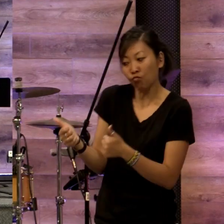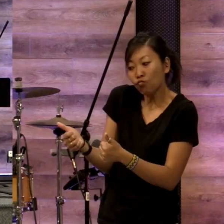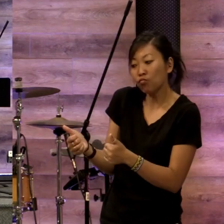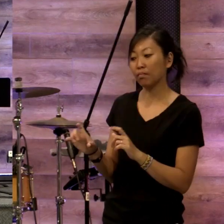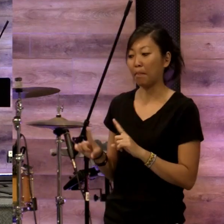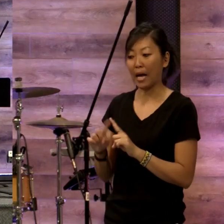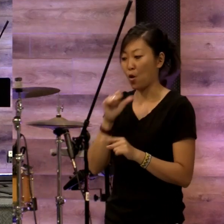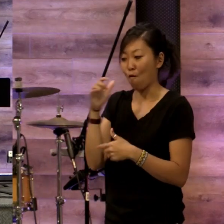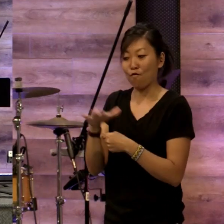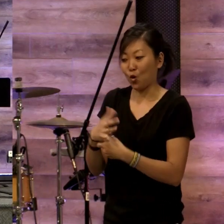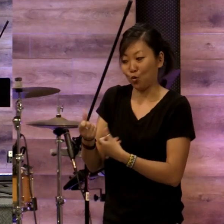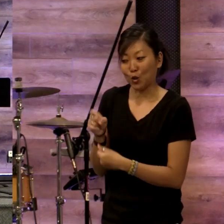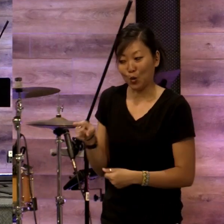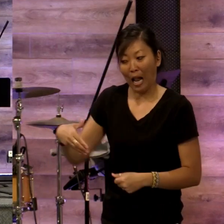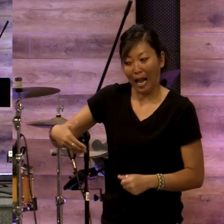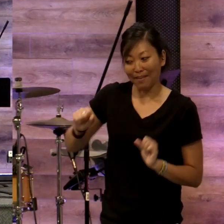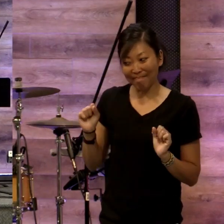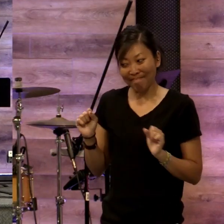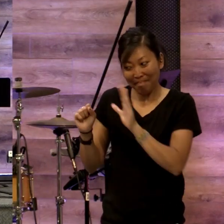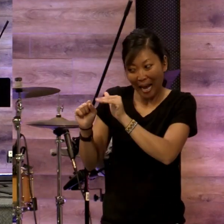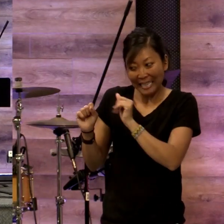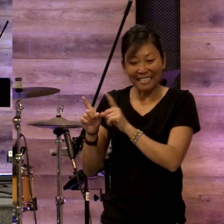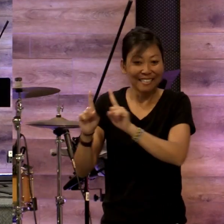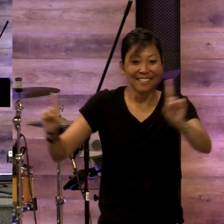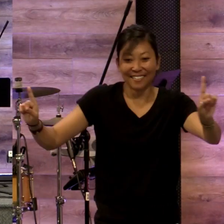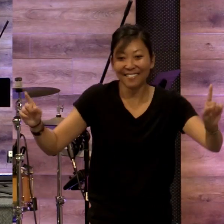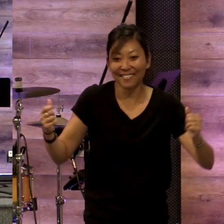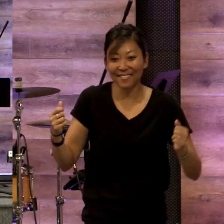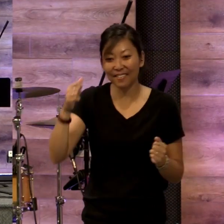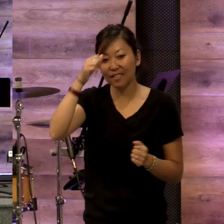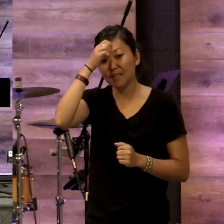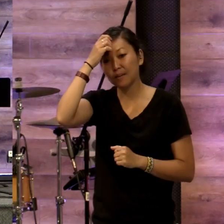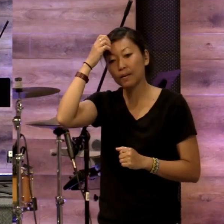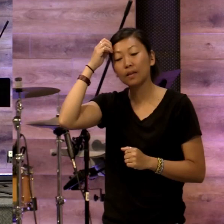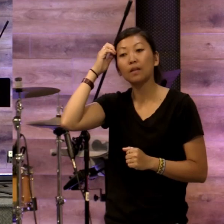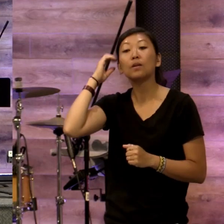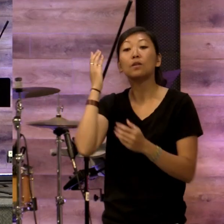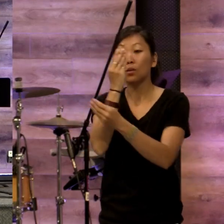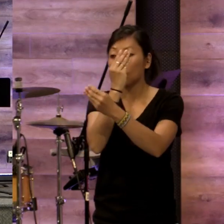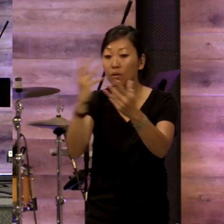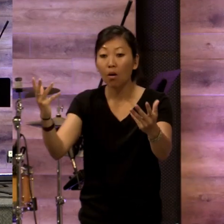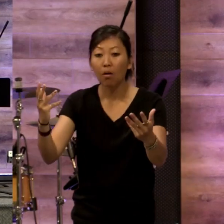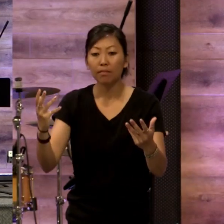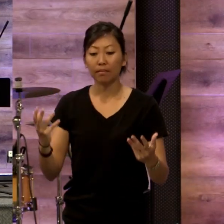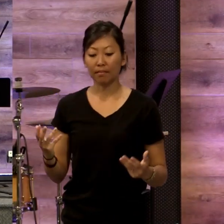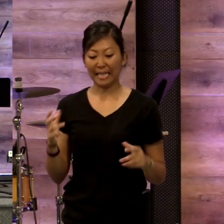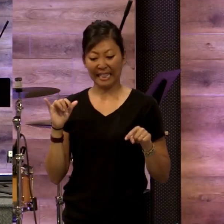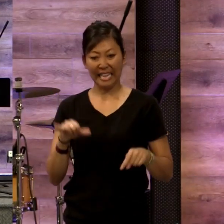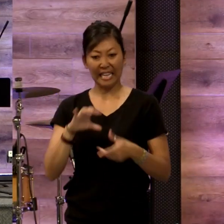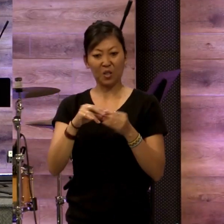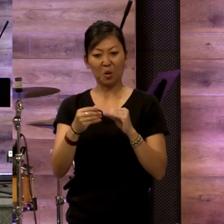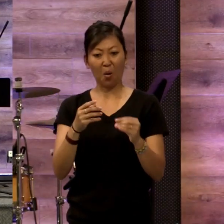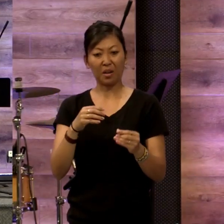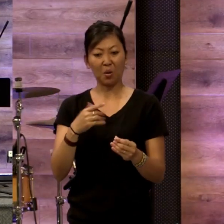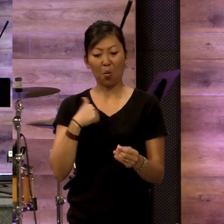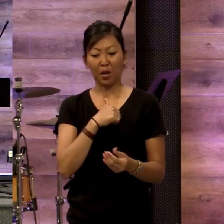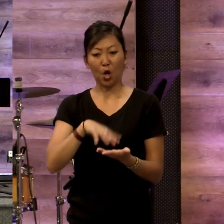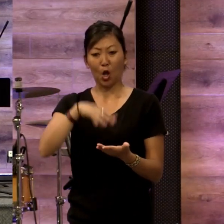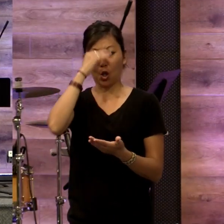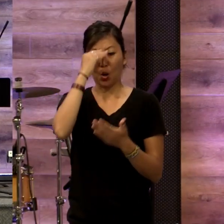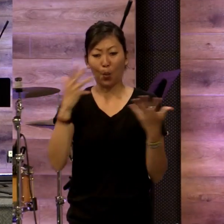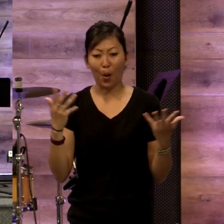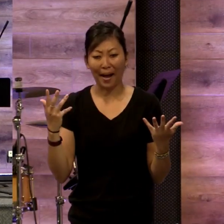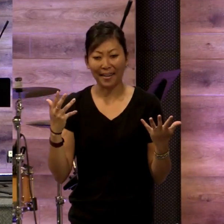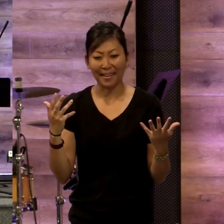sure I fully trust you though. And for good reason. So here's the thing. What do we learn from this? I mean, this